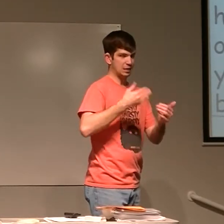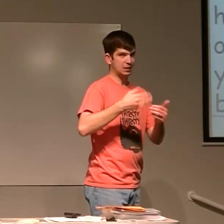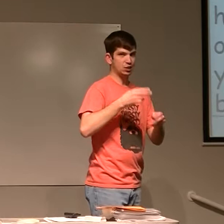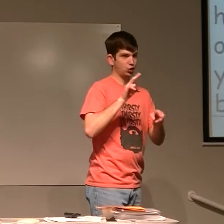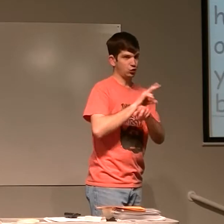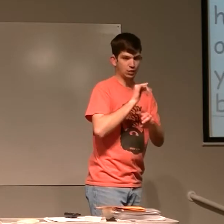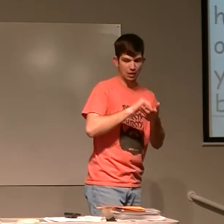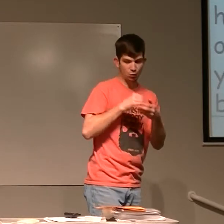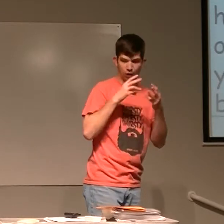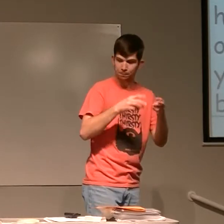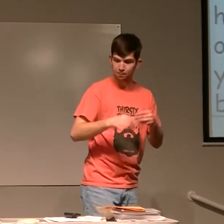easy to use it that way.